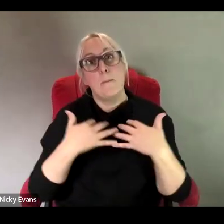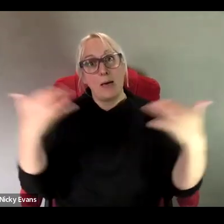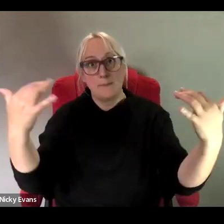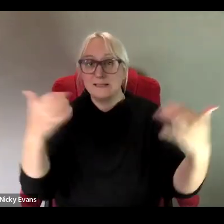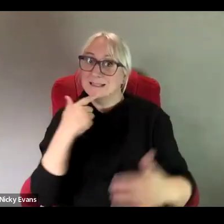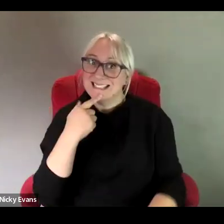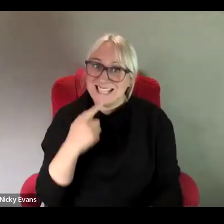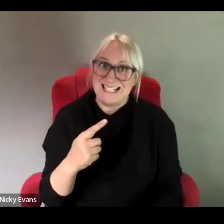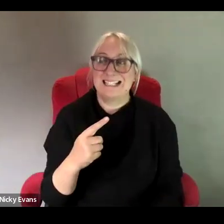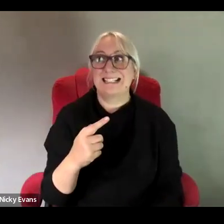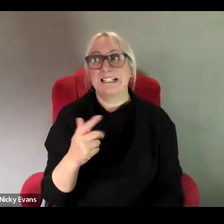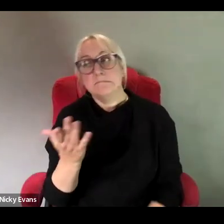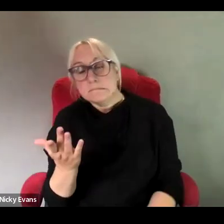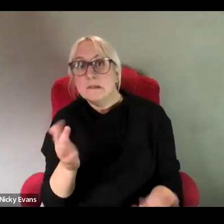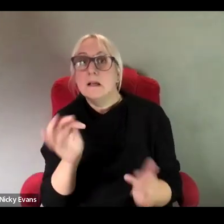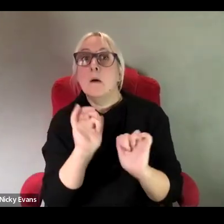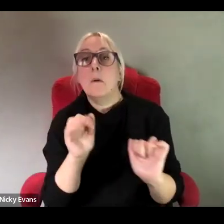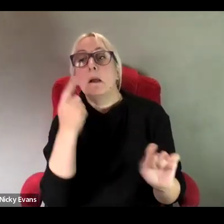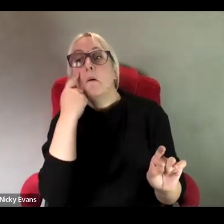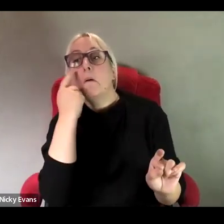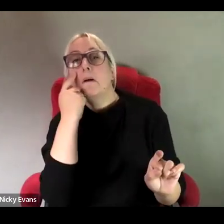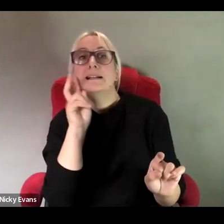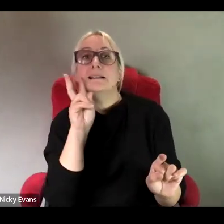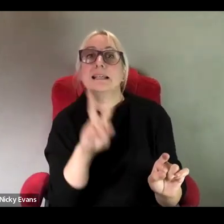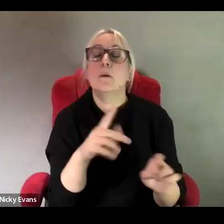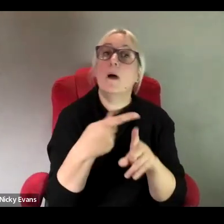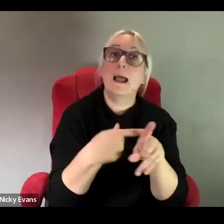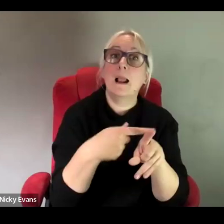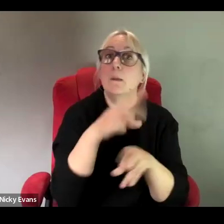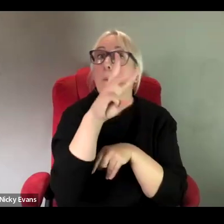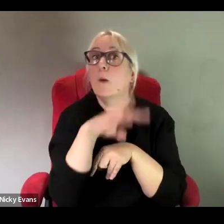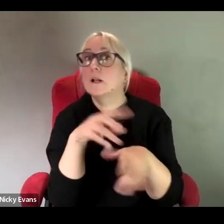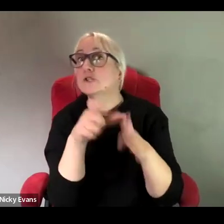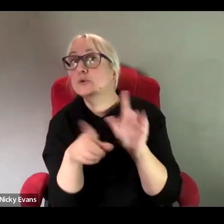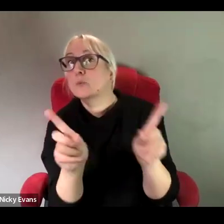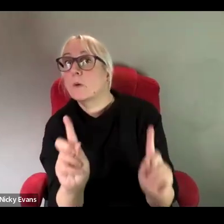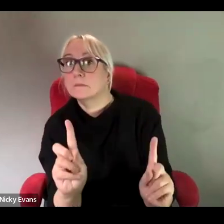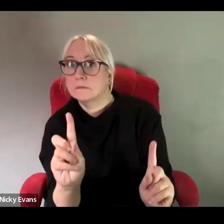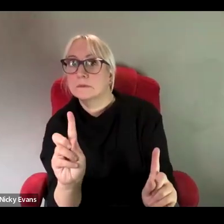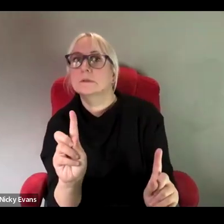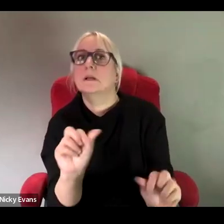said that they're kind of waiting to see what England and Wales do, and then we'll